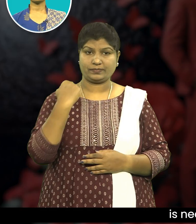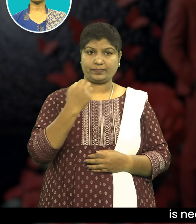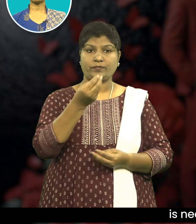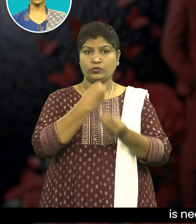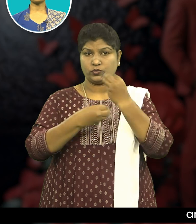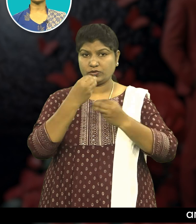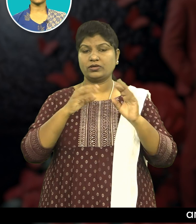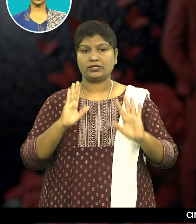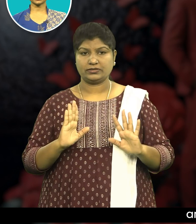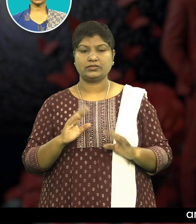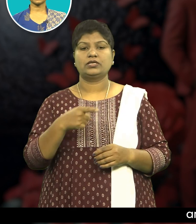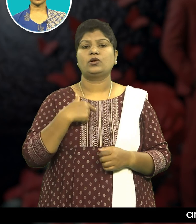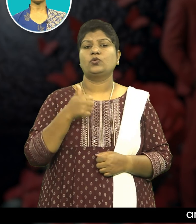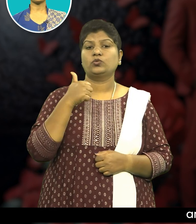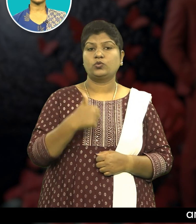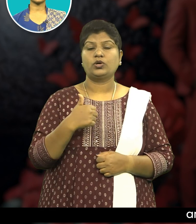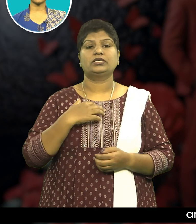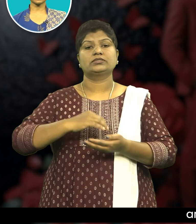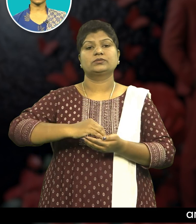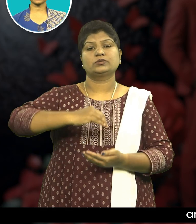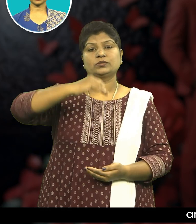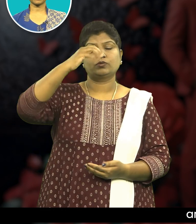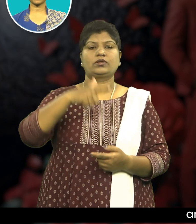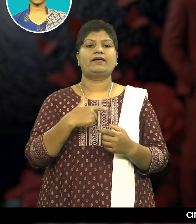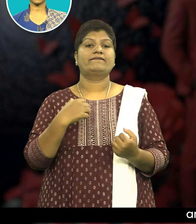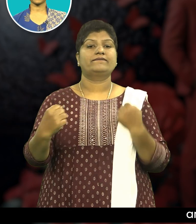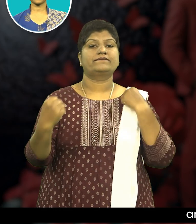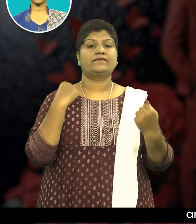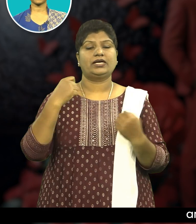needed for proper growth and physical activity.